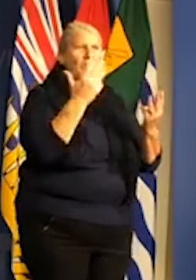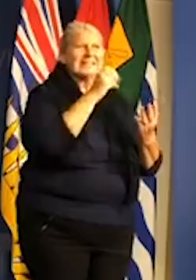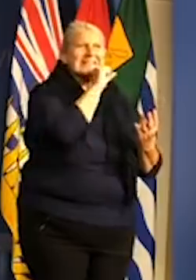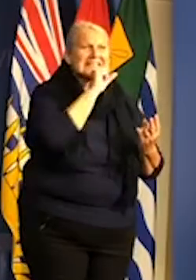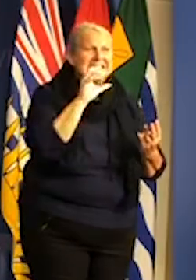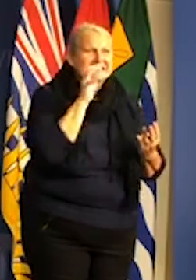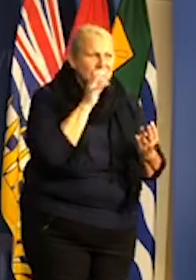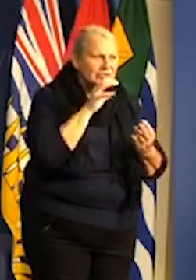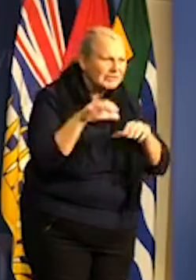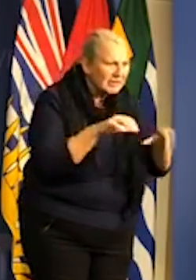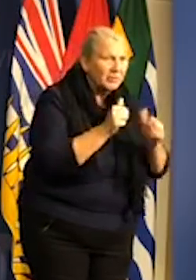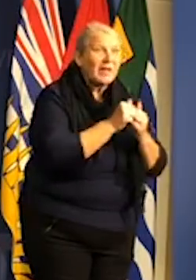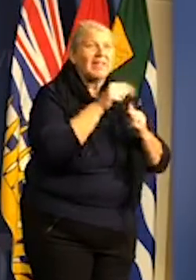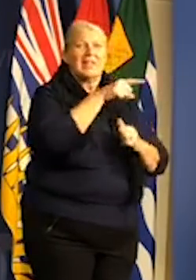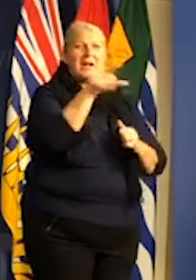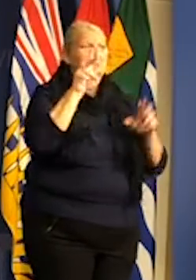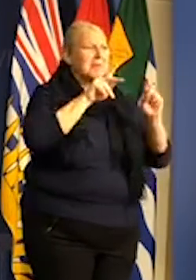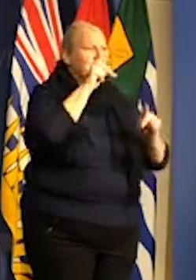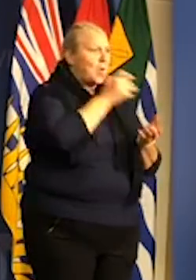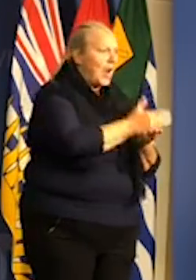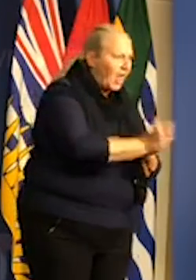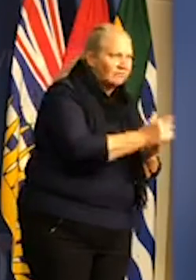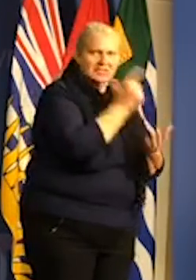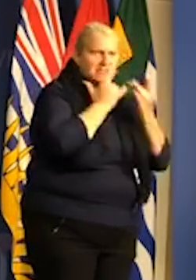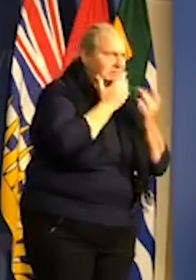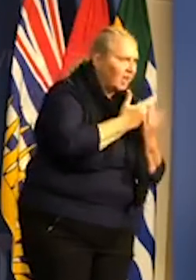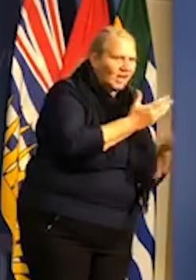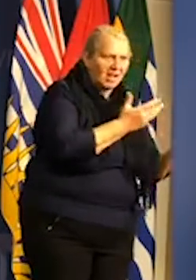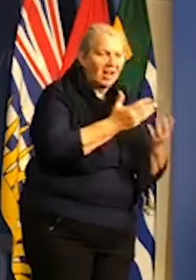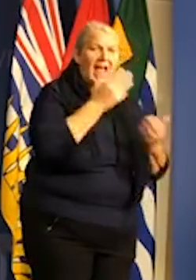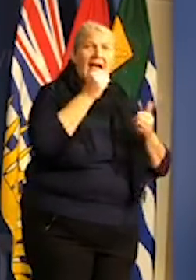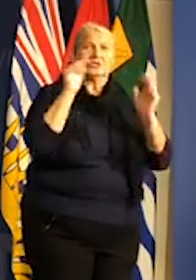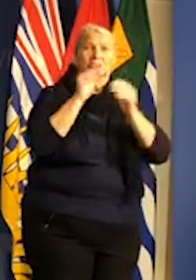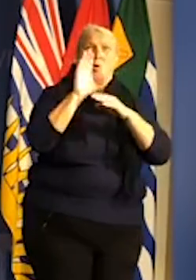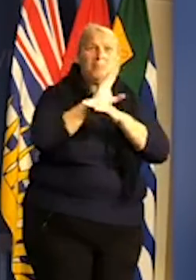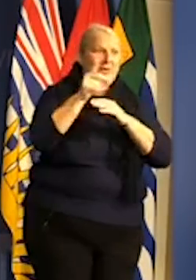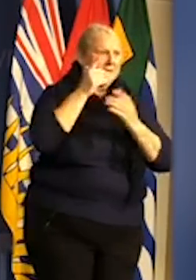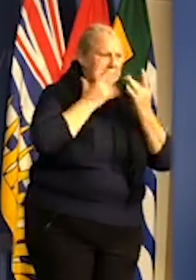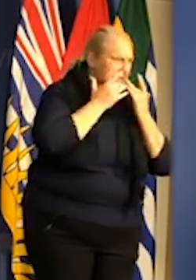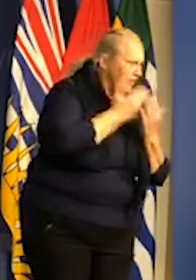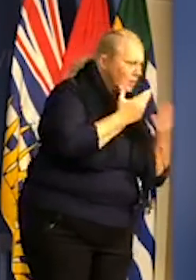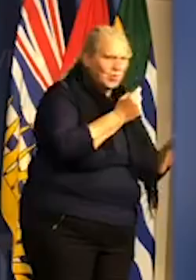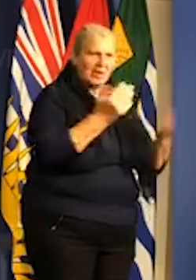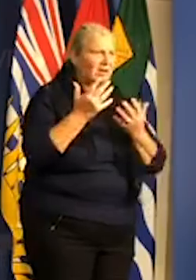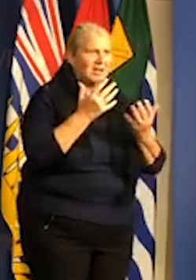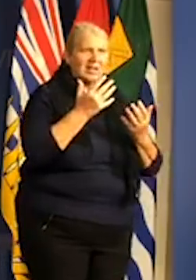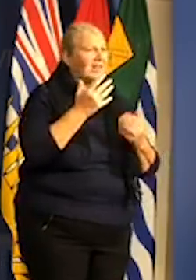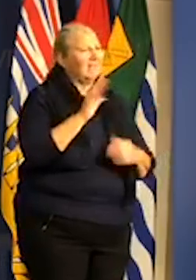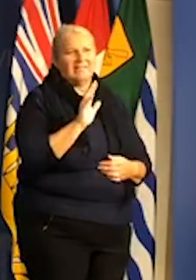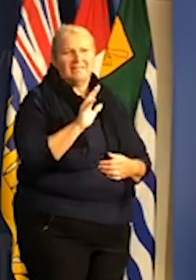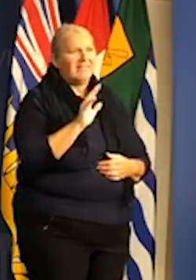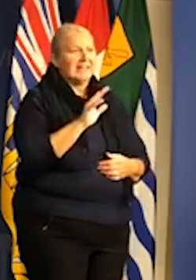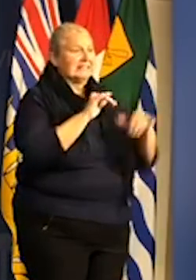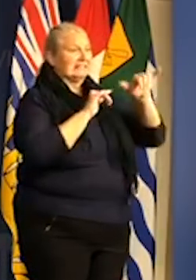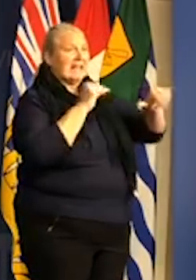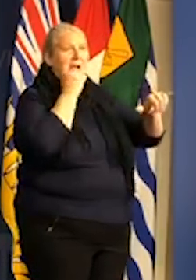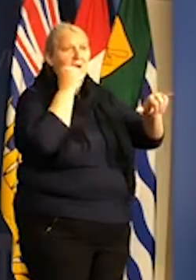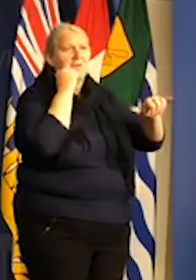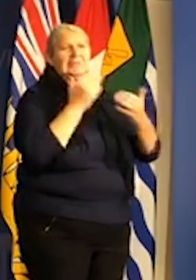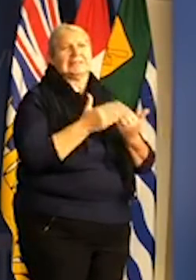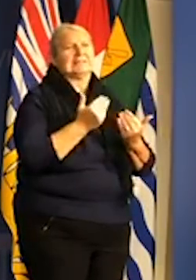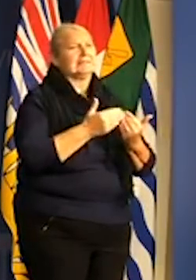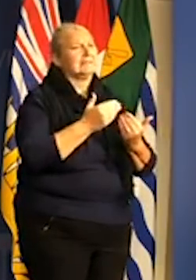with what those laid off are dealing with, and what small business owners are dealing with, it's not too much to ask.